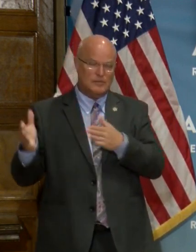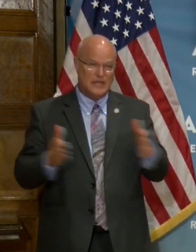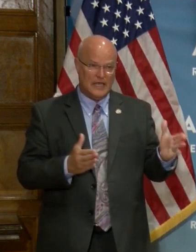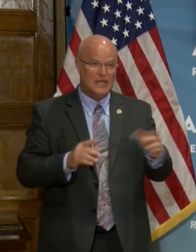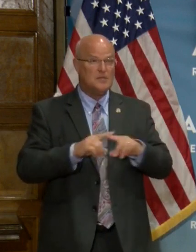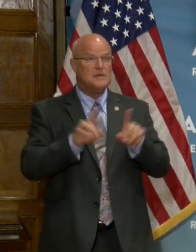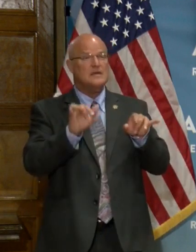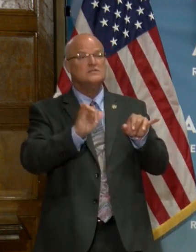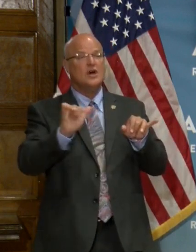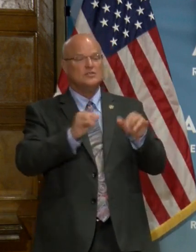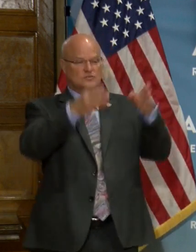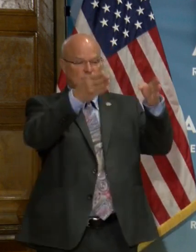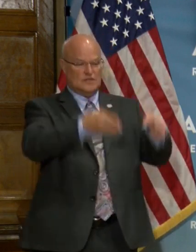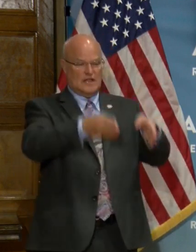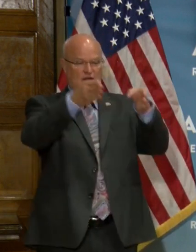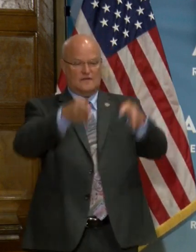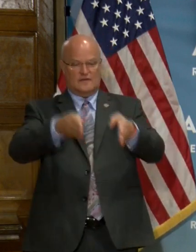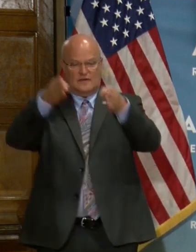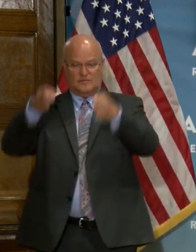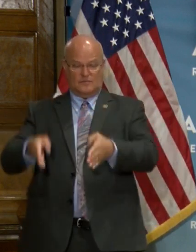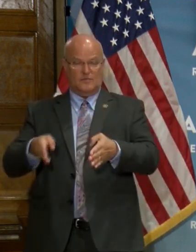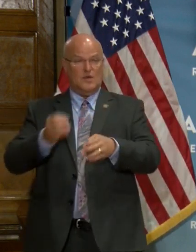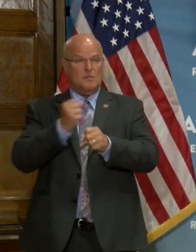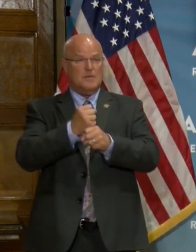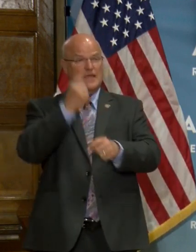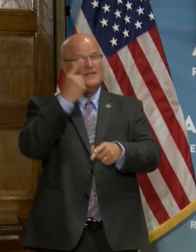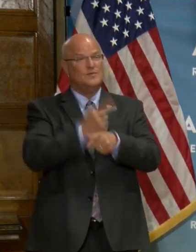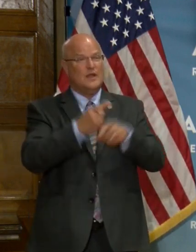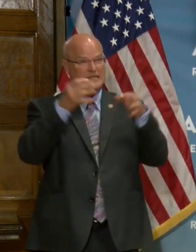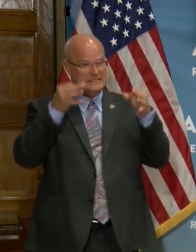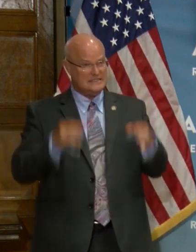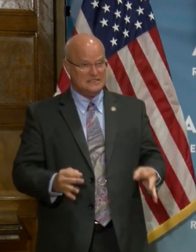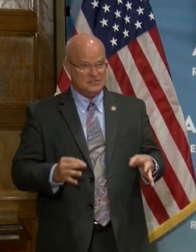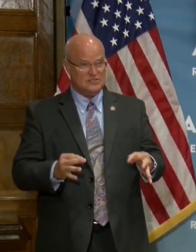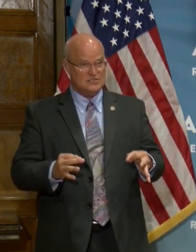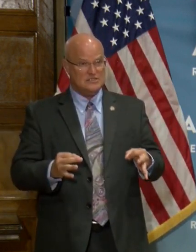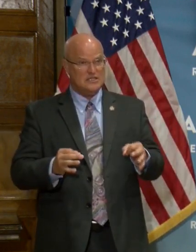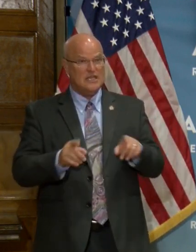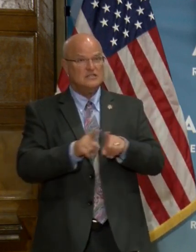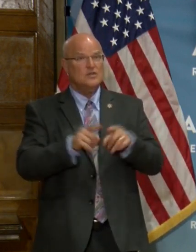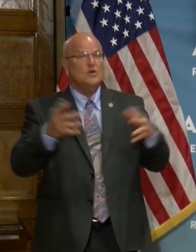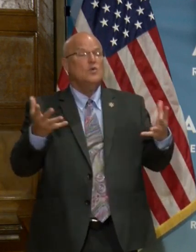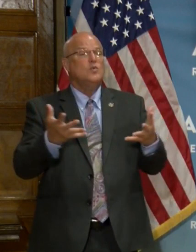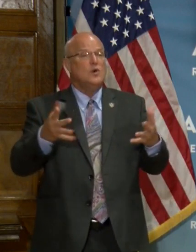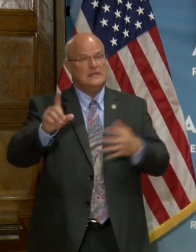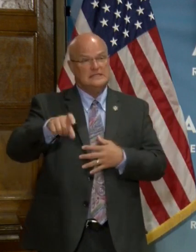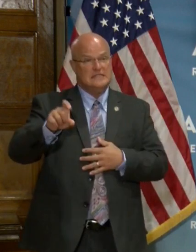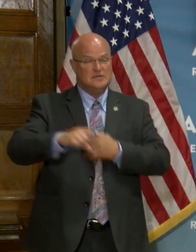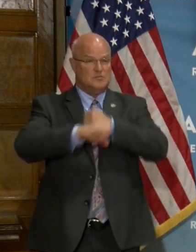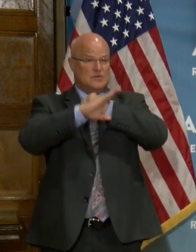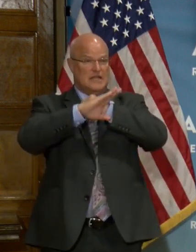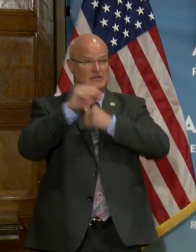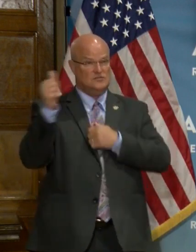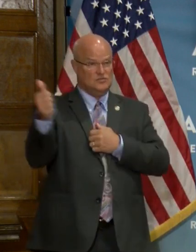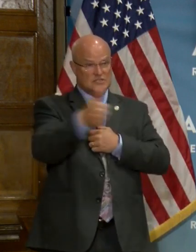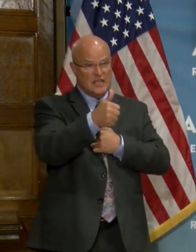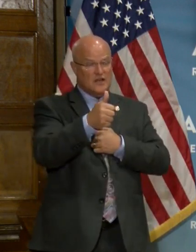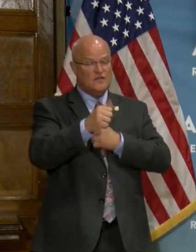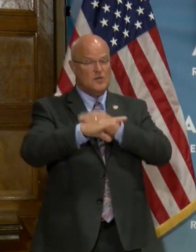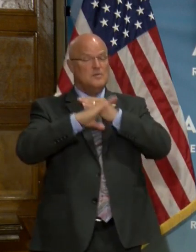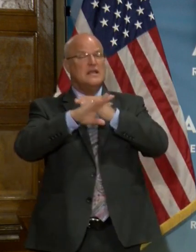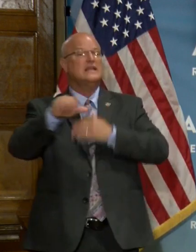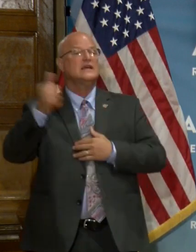also about every individual citizen making the right decisions as to what it's necessary to protect yourself and